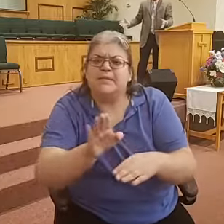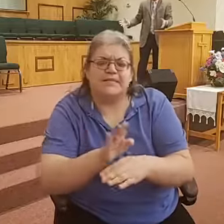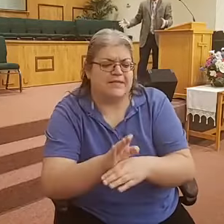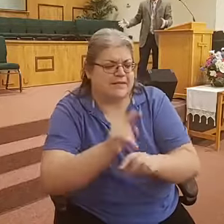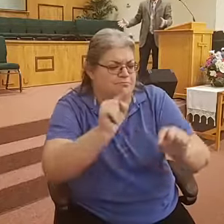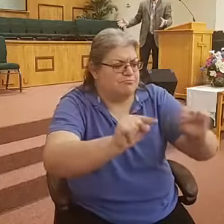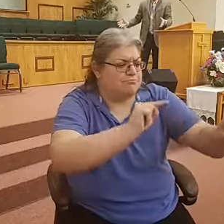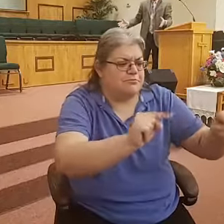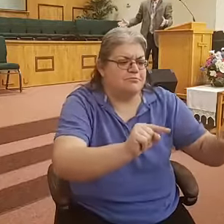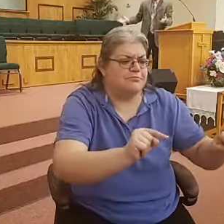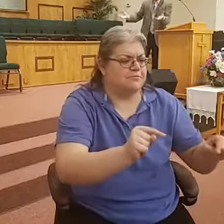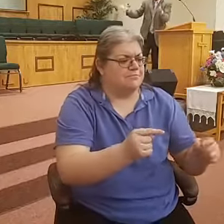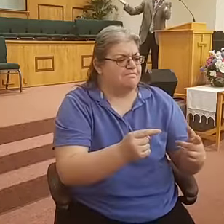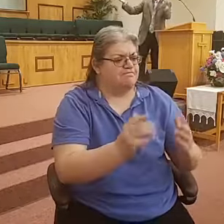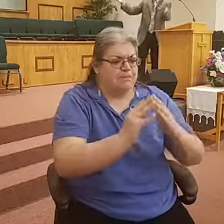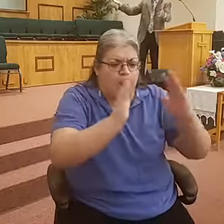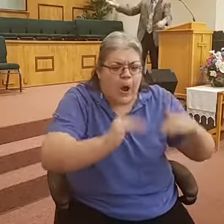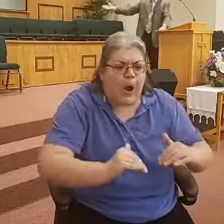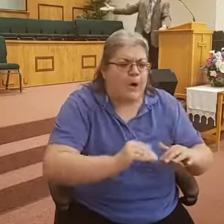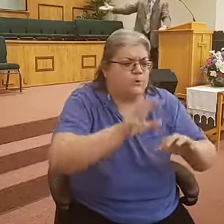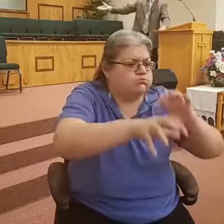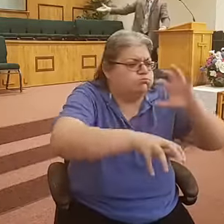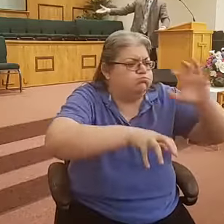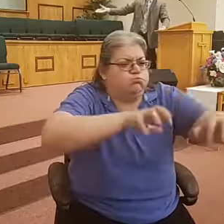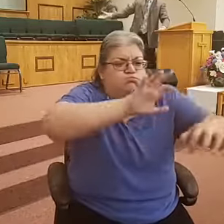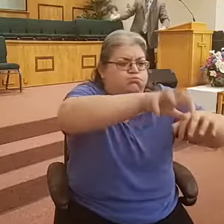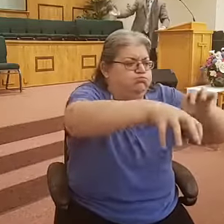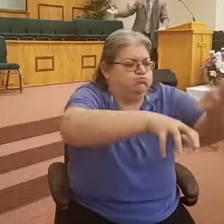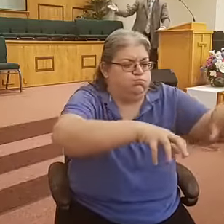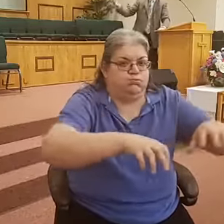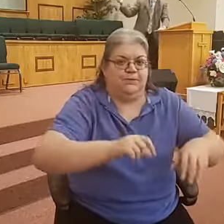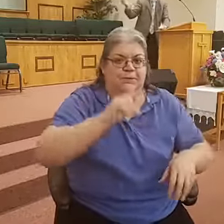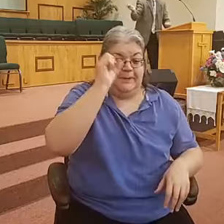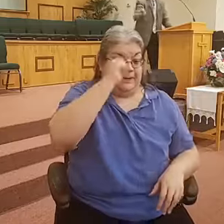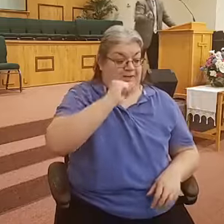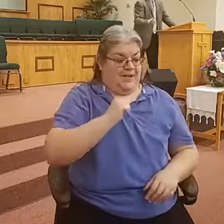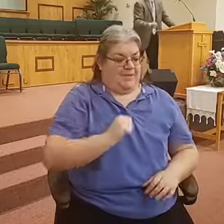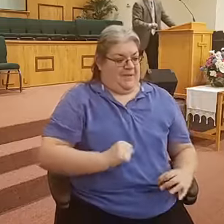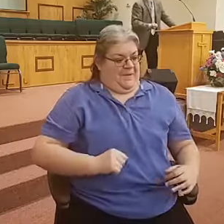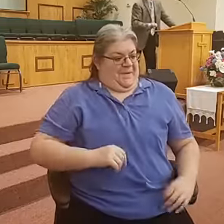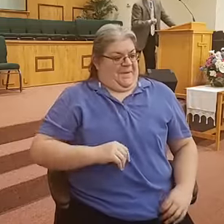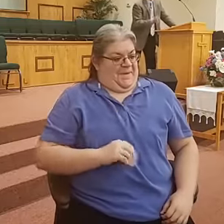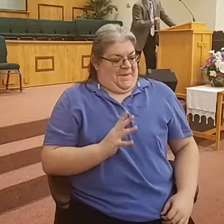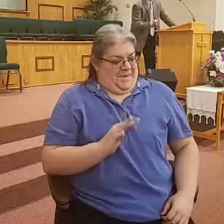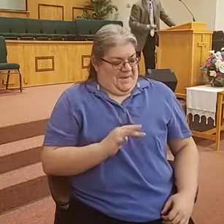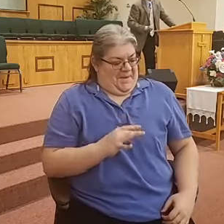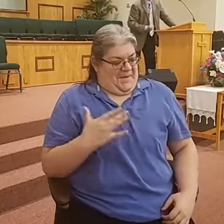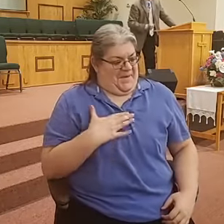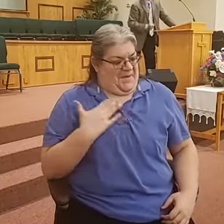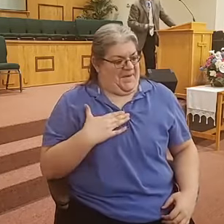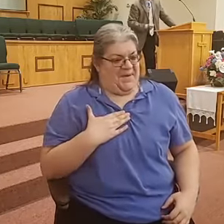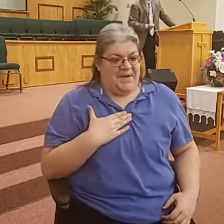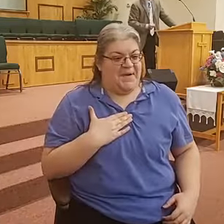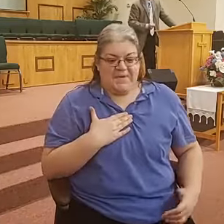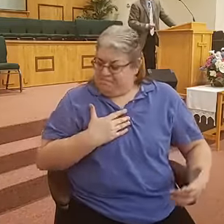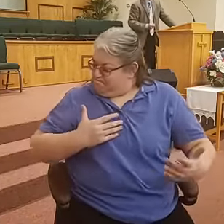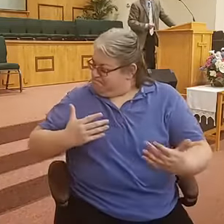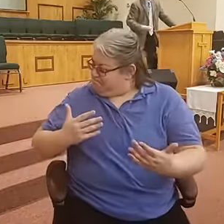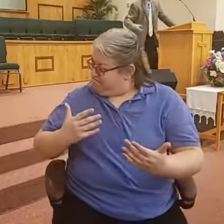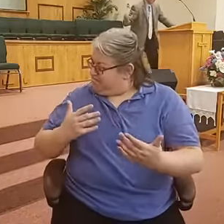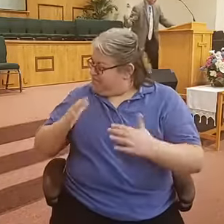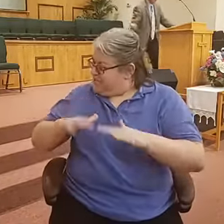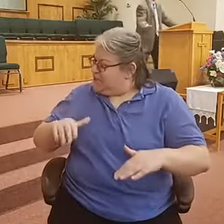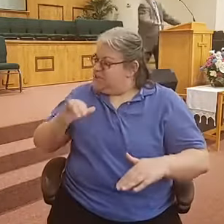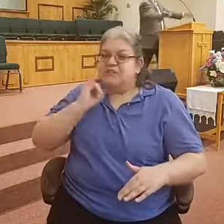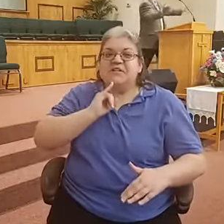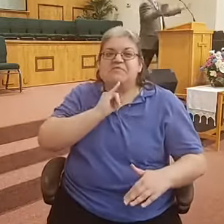live. And Solomon says, okay, this is open to the people of God, the children of Israel.